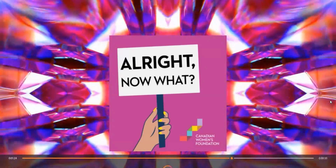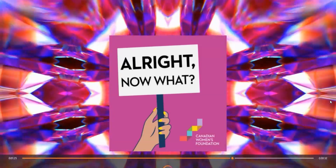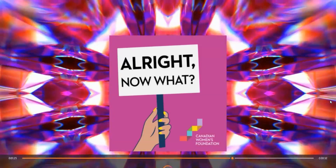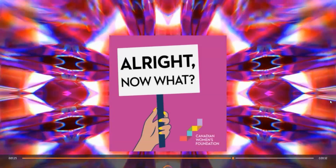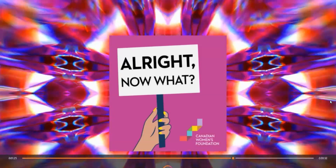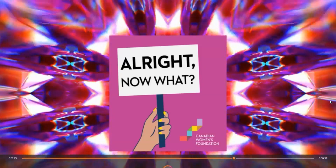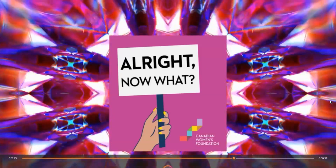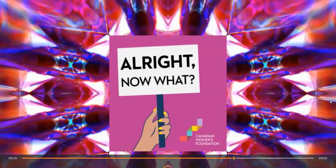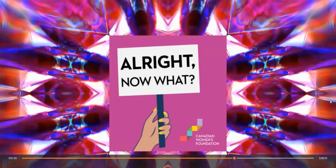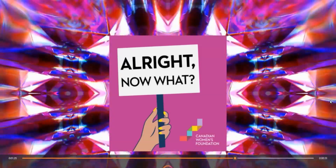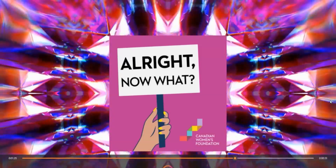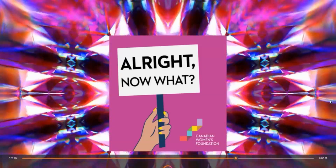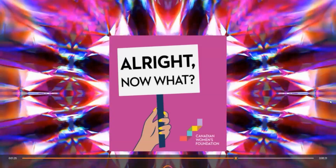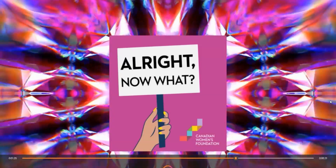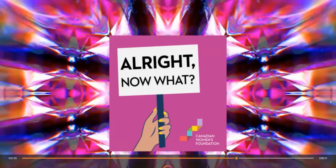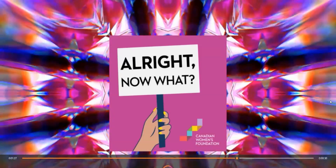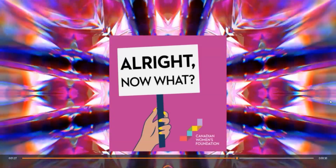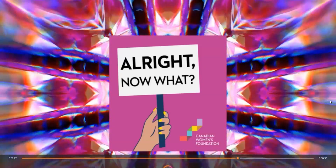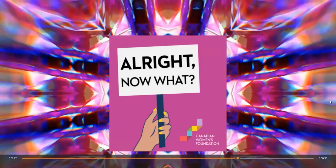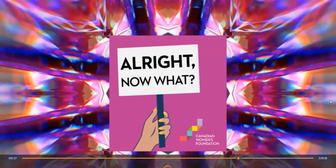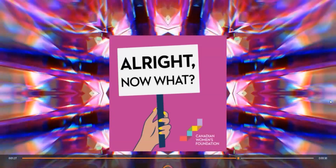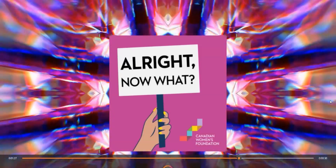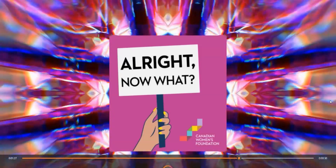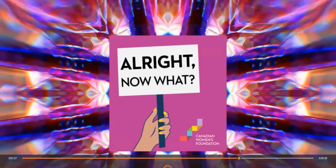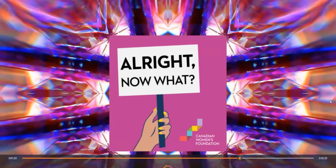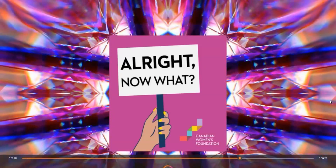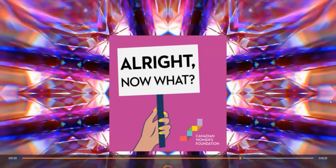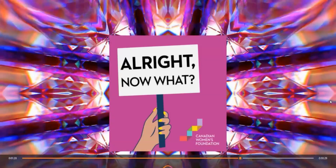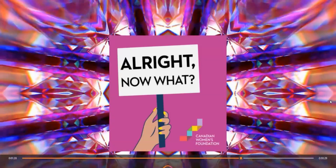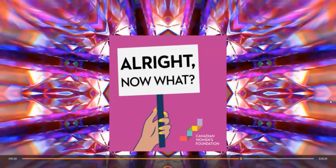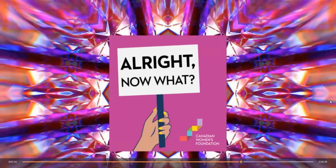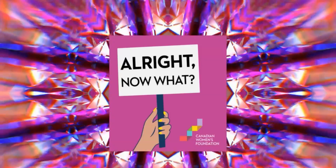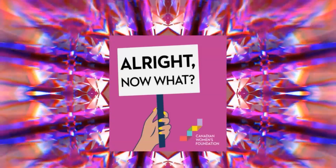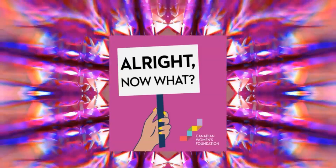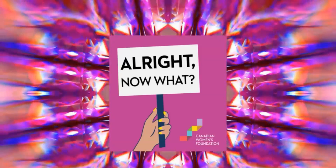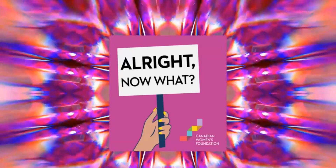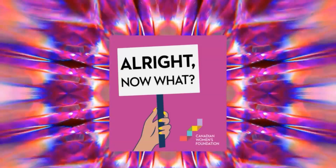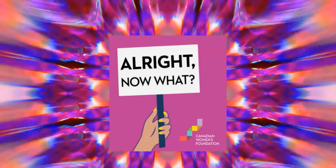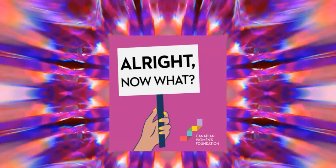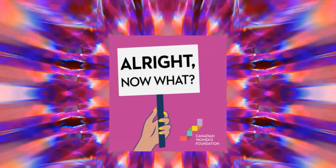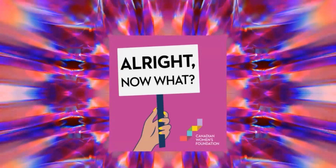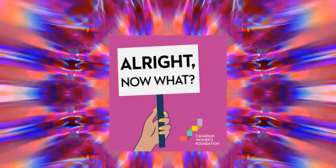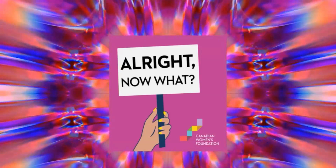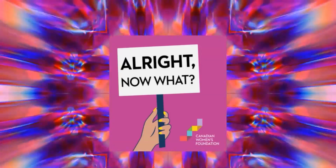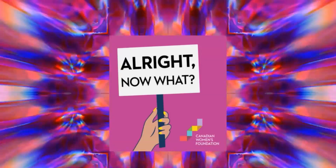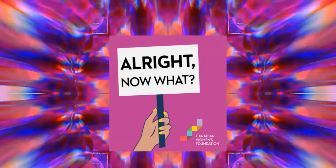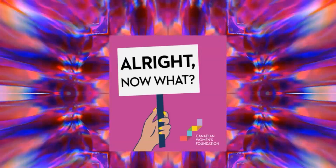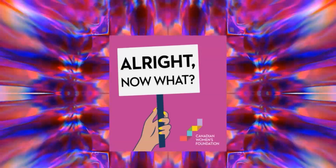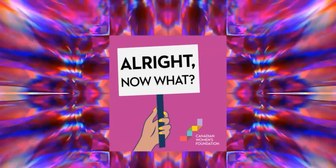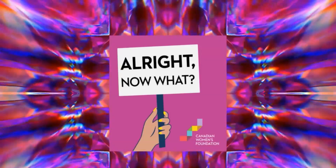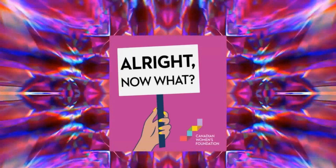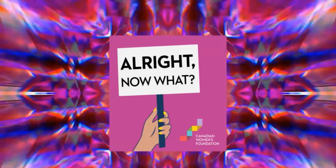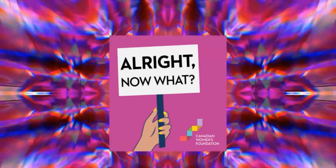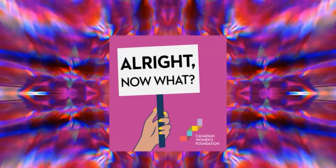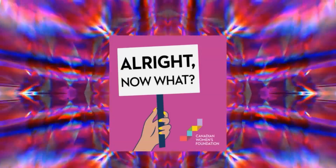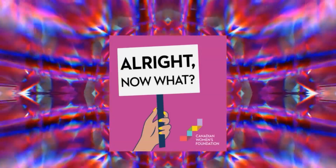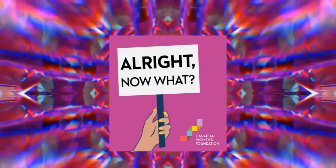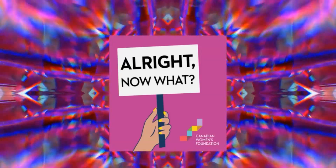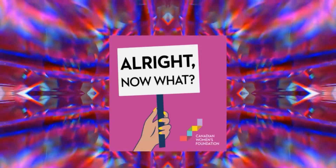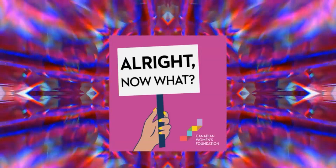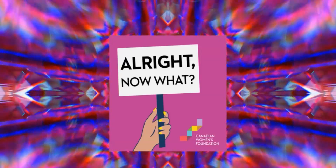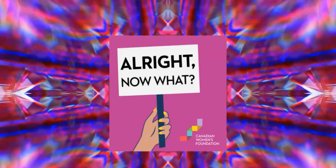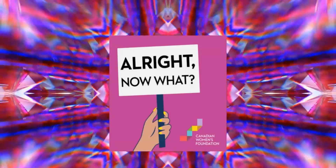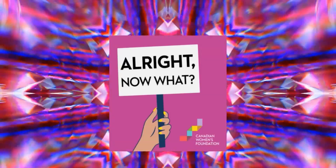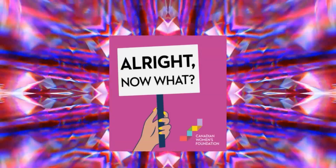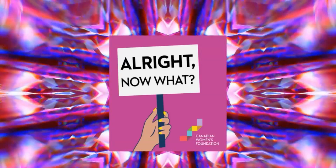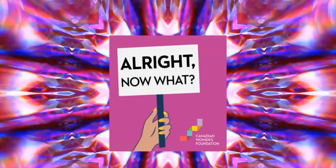is that, you know, what happens when women and girls say no? Their boundaries oftentimes are just not respected. What happens when they say